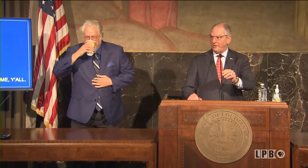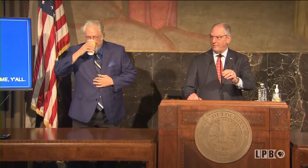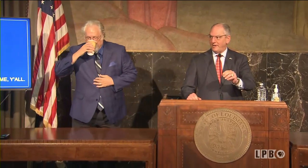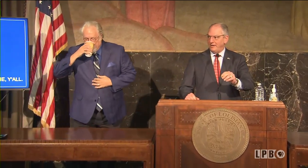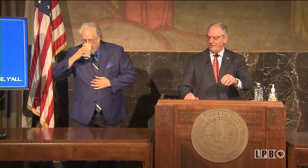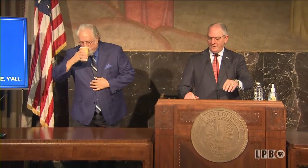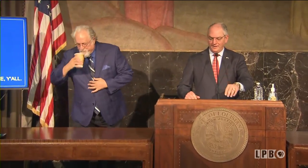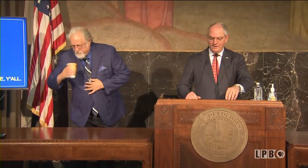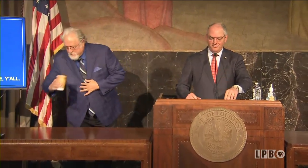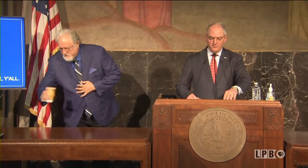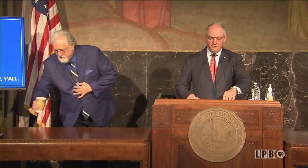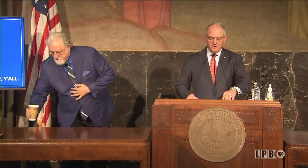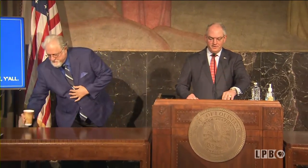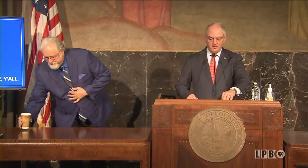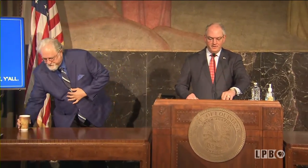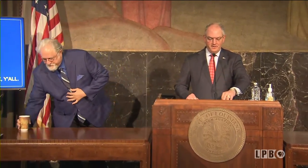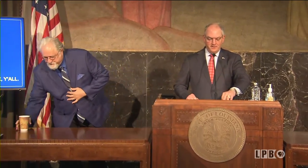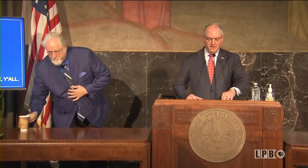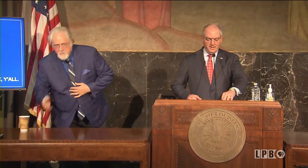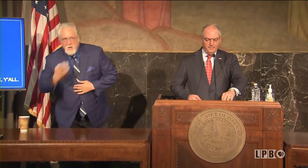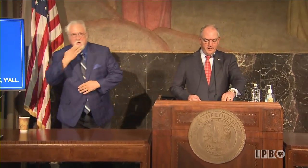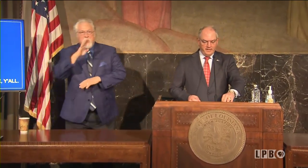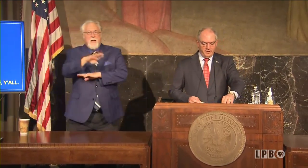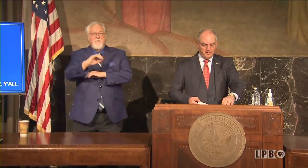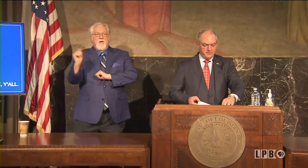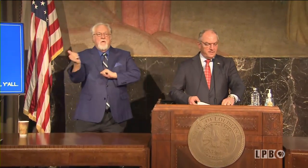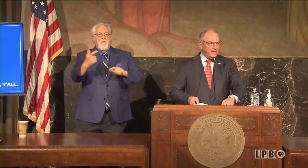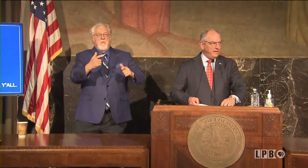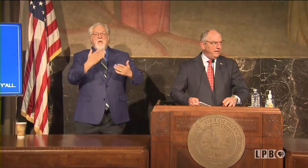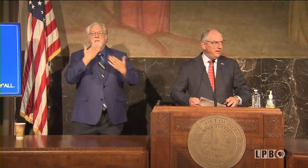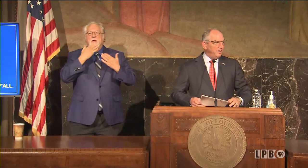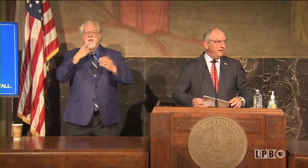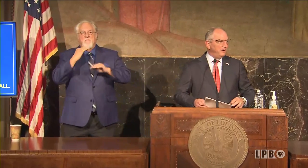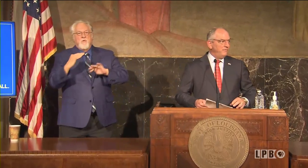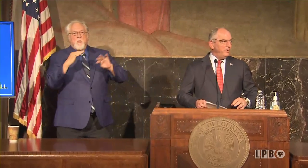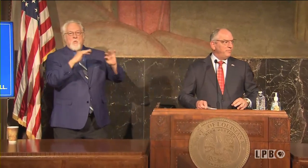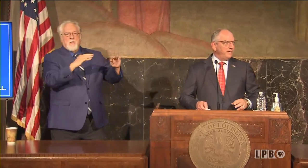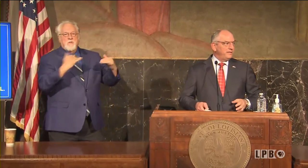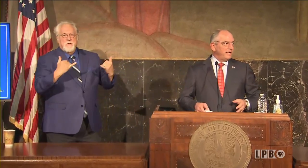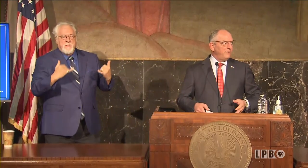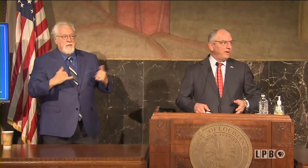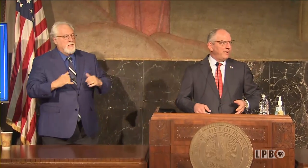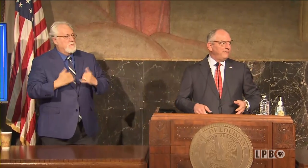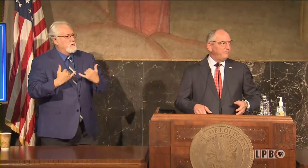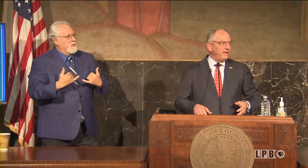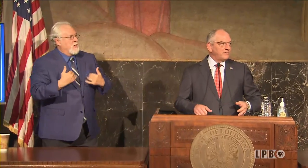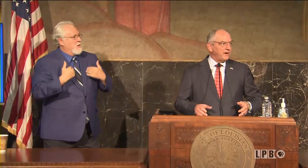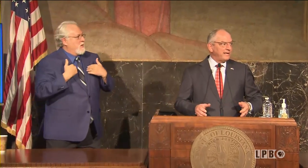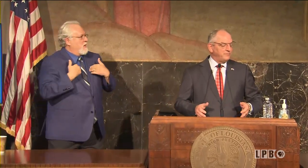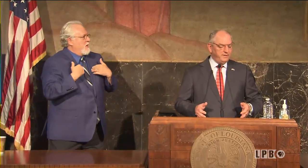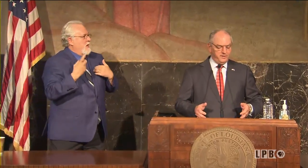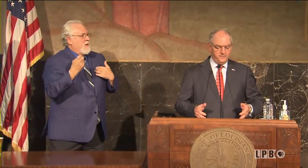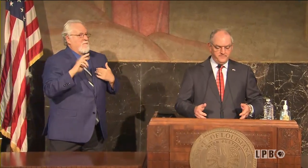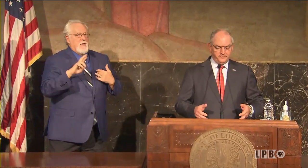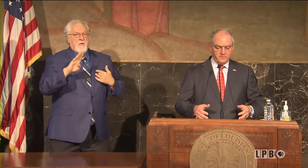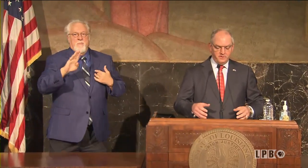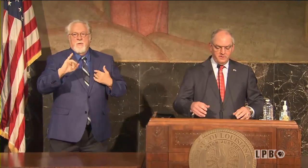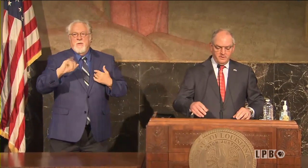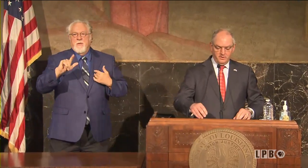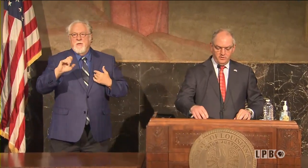Good afternoon, everybody, and thank you for being here today. With me today, we have Dr. Alex